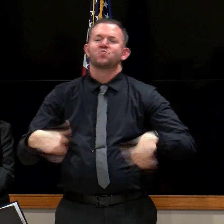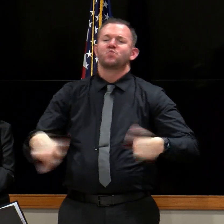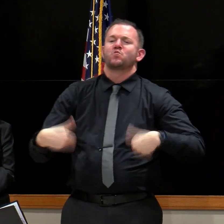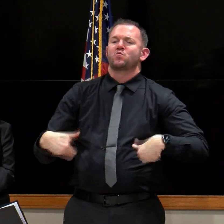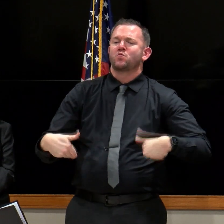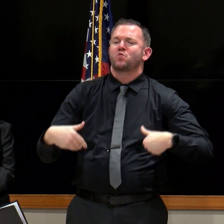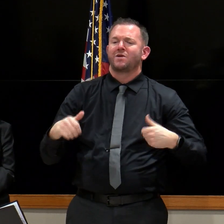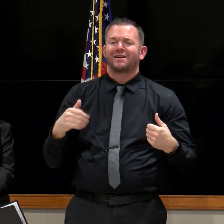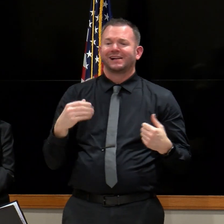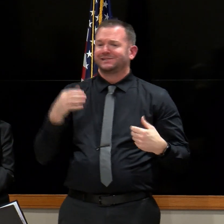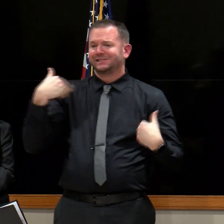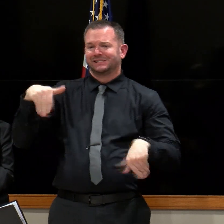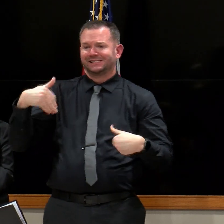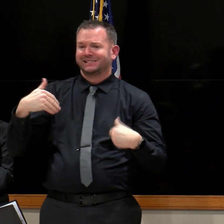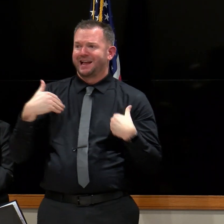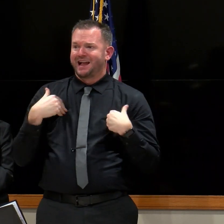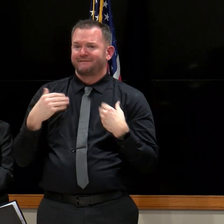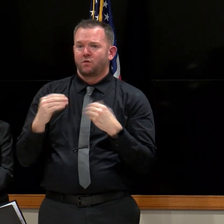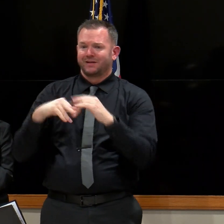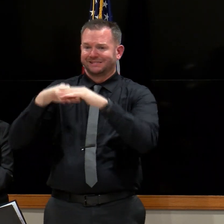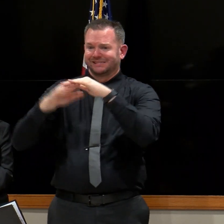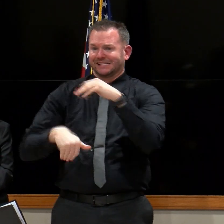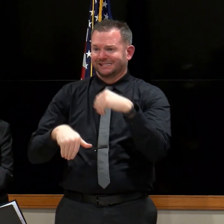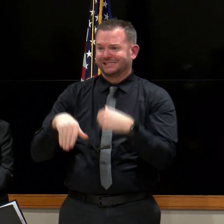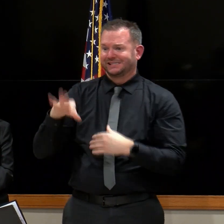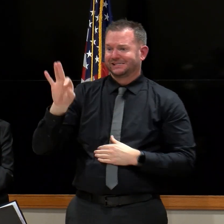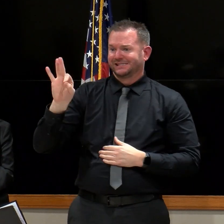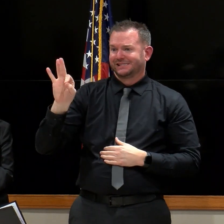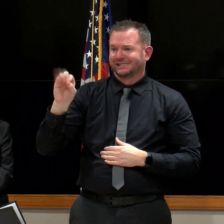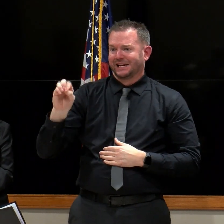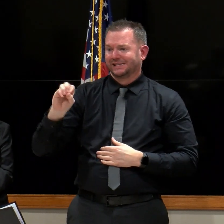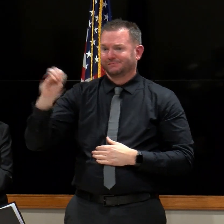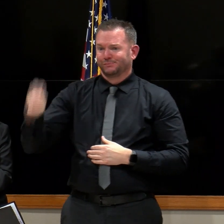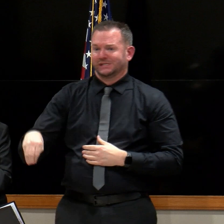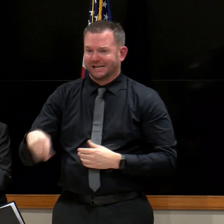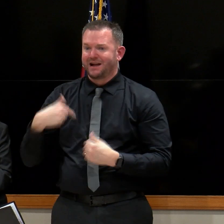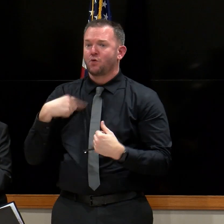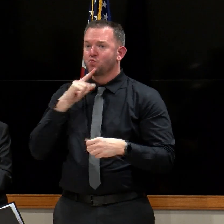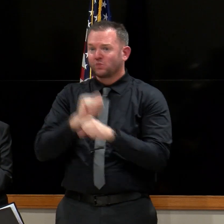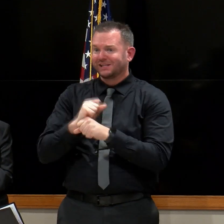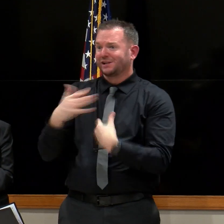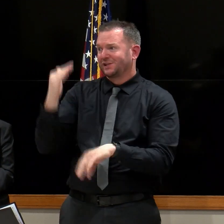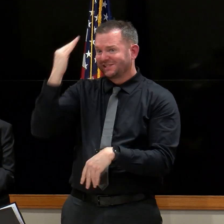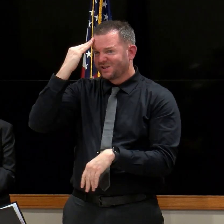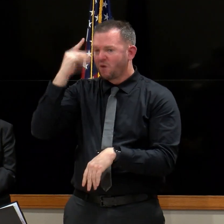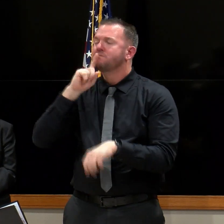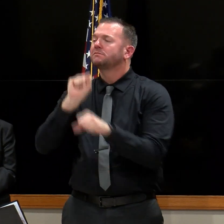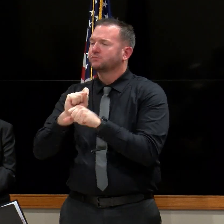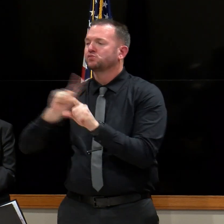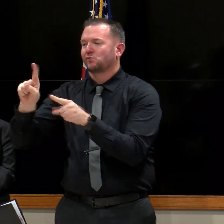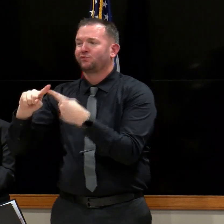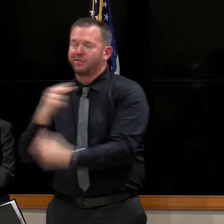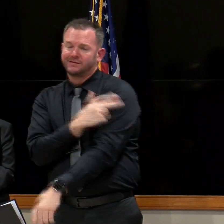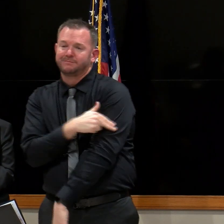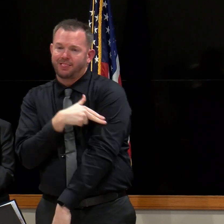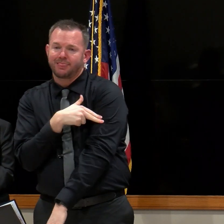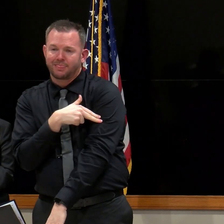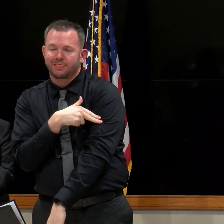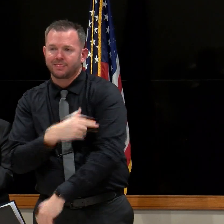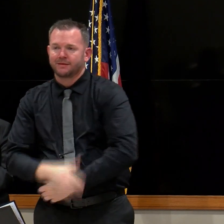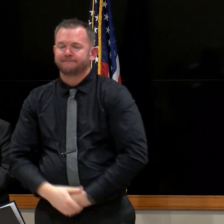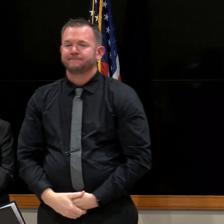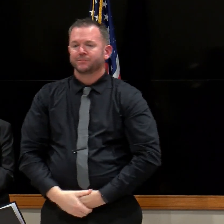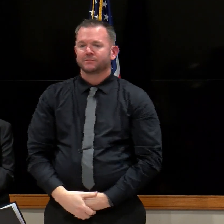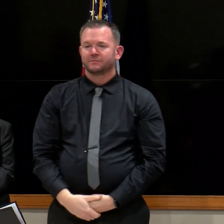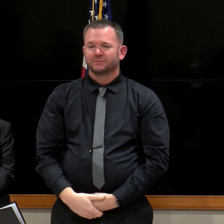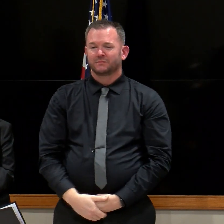cases wound up being hospitalized. That's a huge percentage. And if you look at the number of cases that were hospitalized and you divide into that